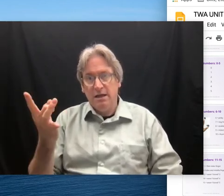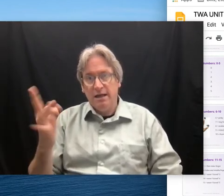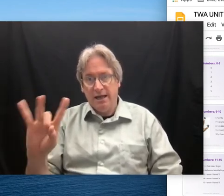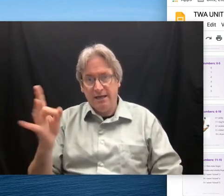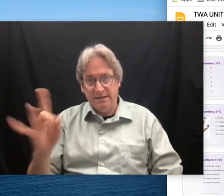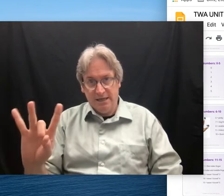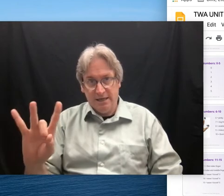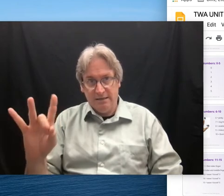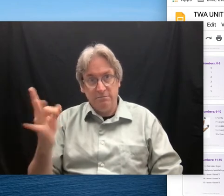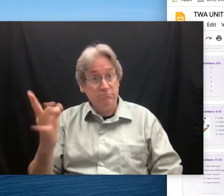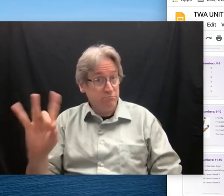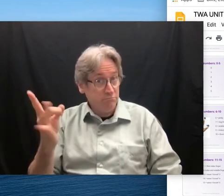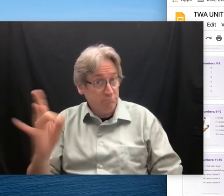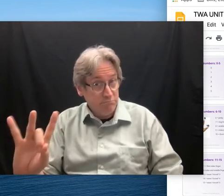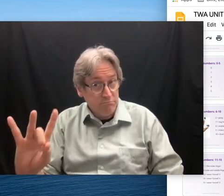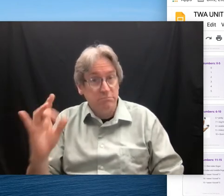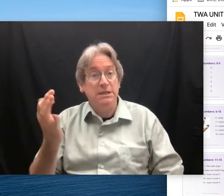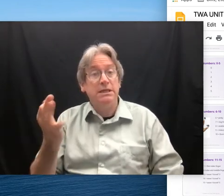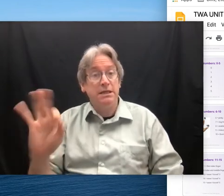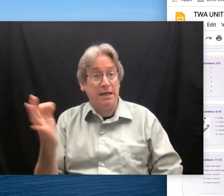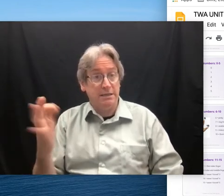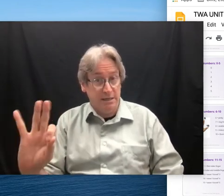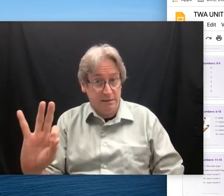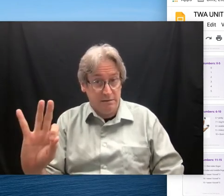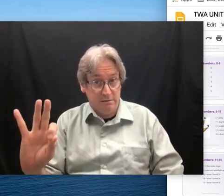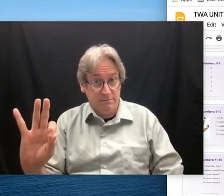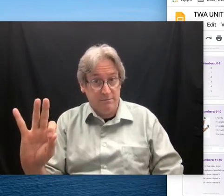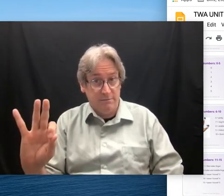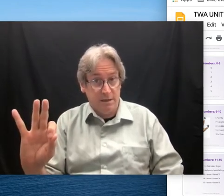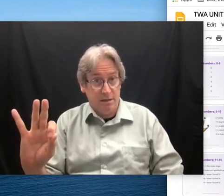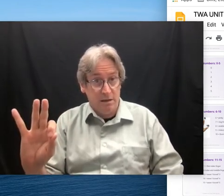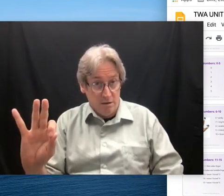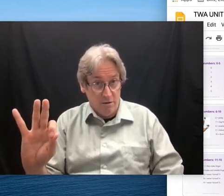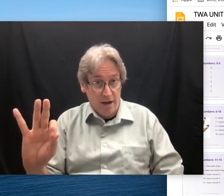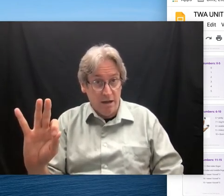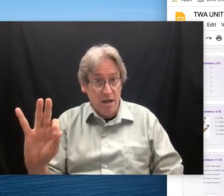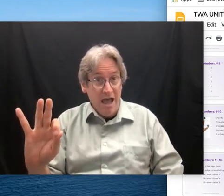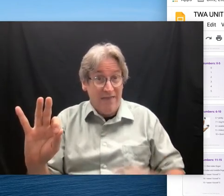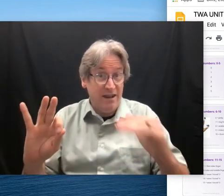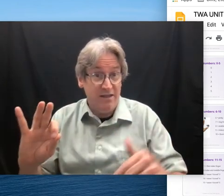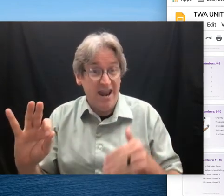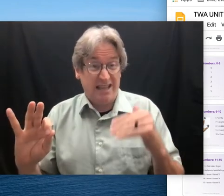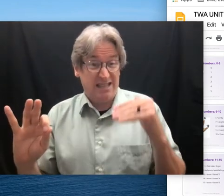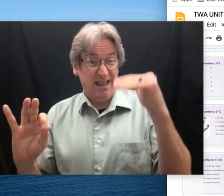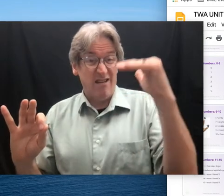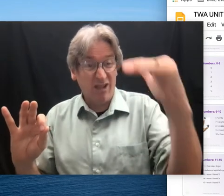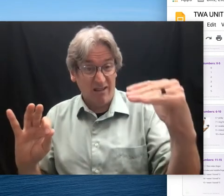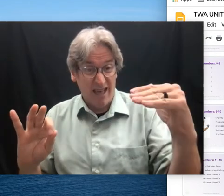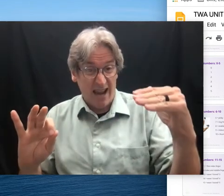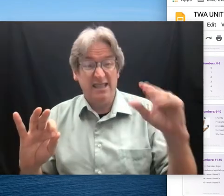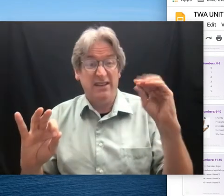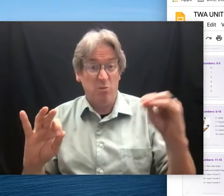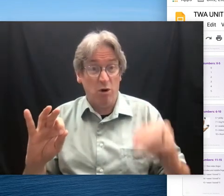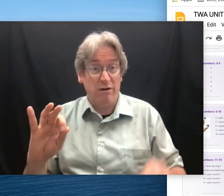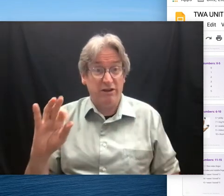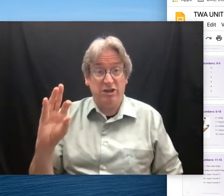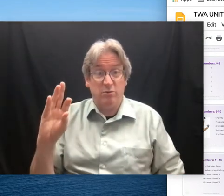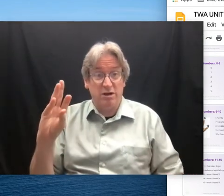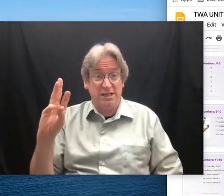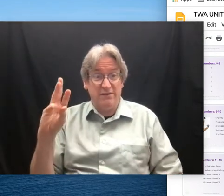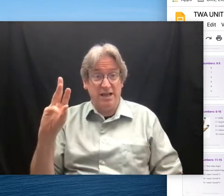17, 18, 19. Okay. And then the next level of that is even